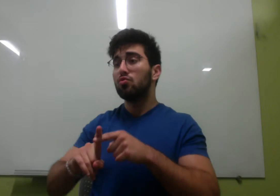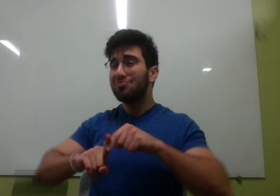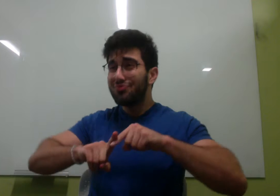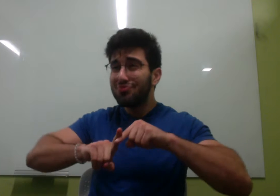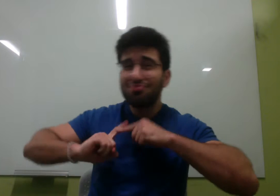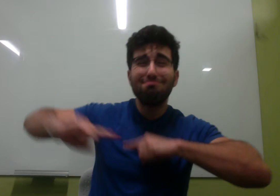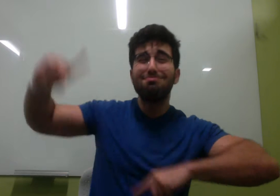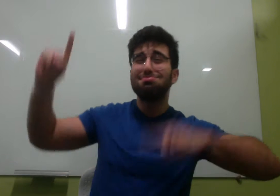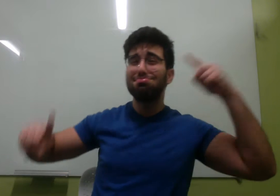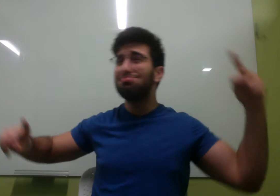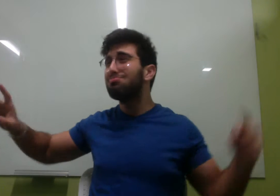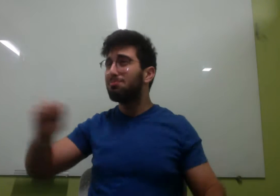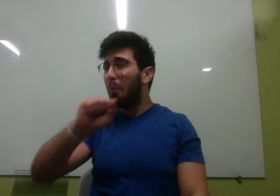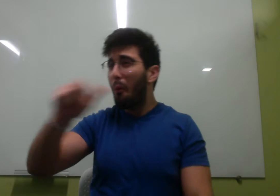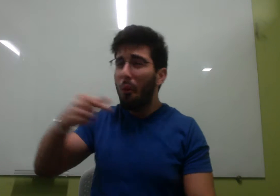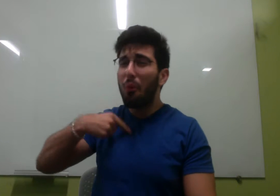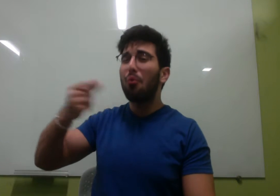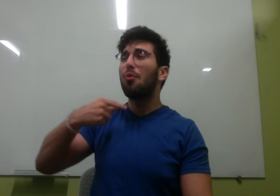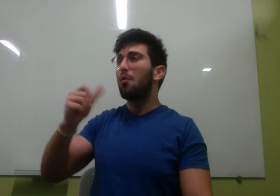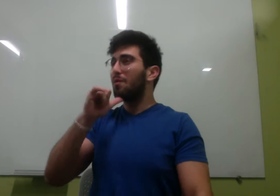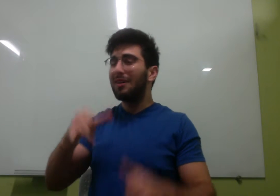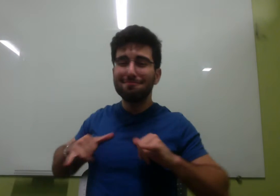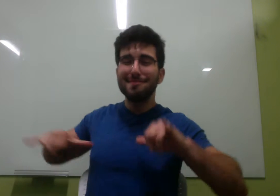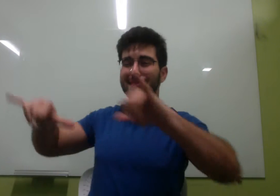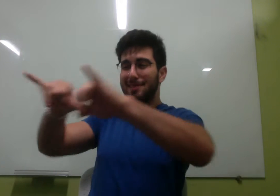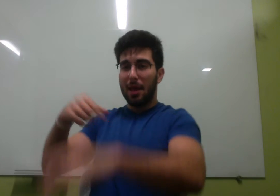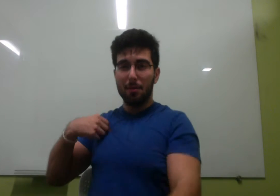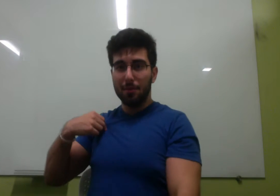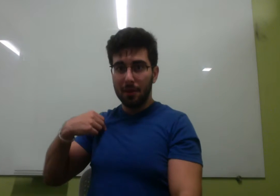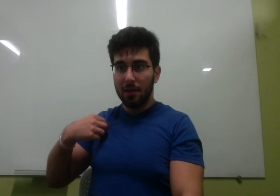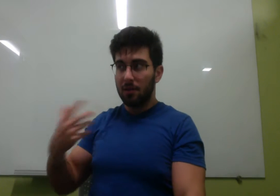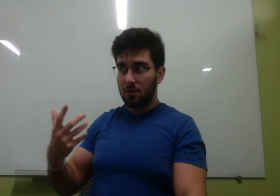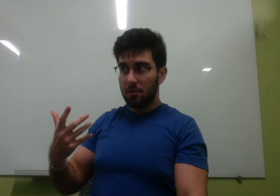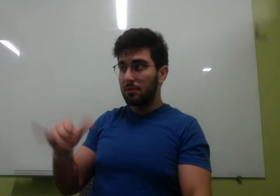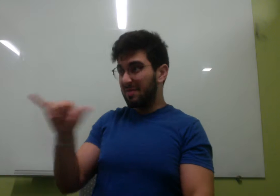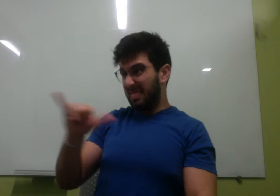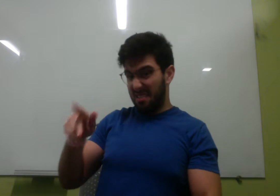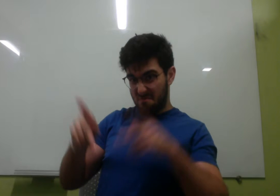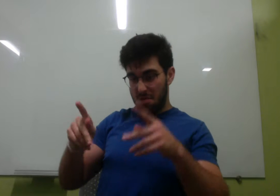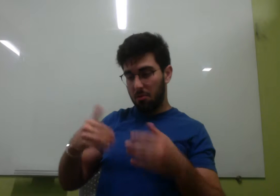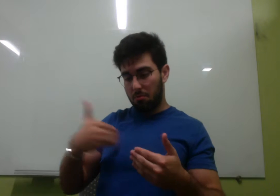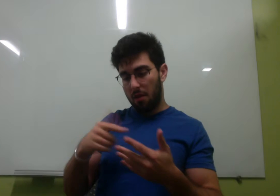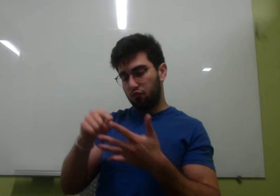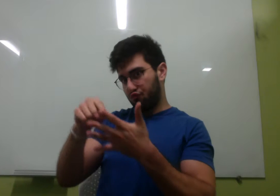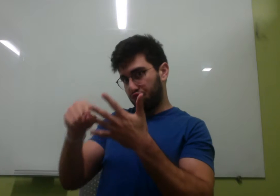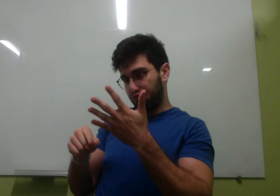sense, you know? Giraffes are all unique individual little flowers. Snowflakes, if you will. Sure. Just good, giant,